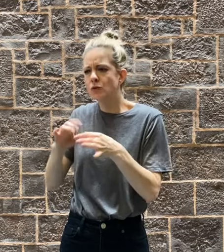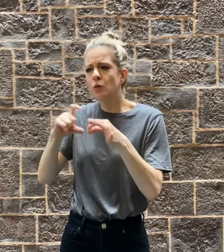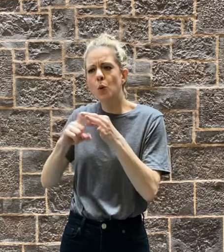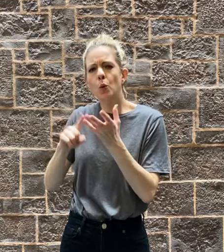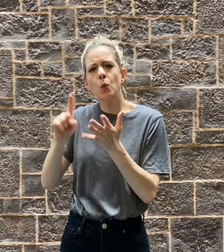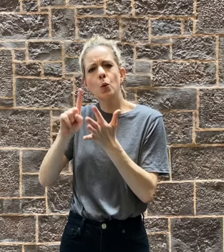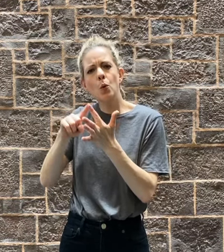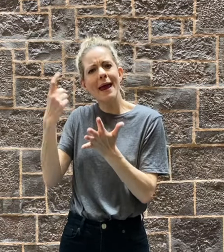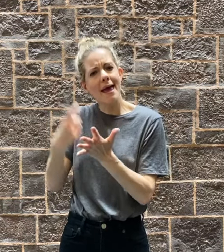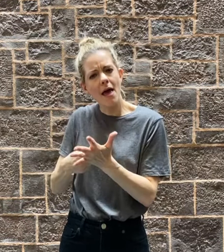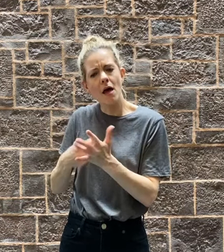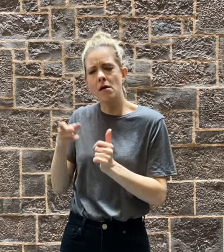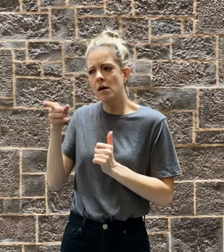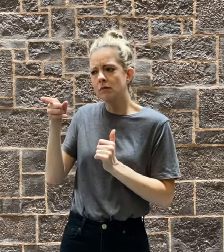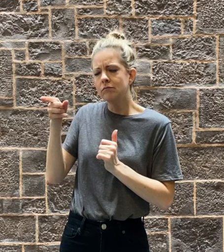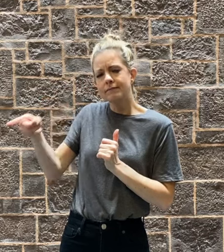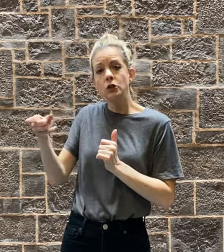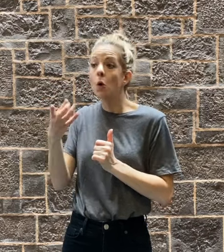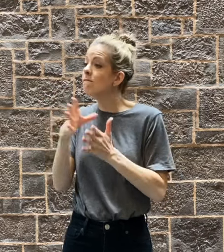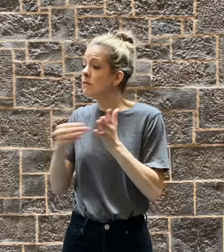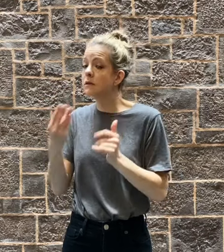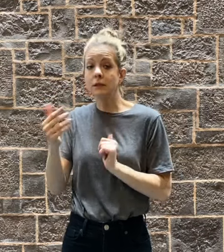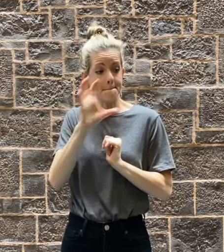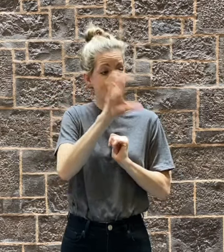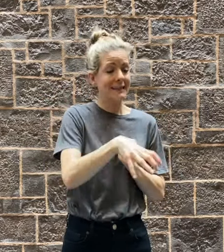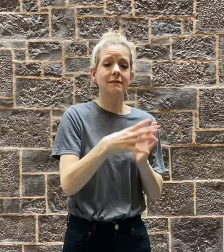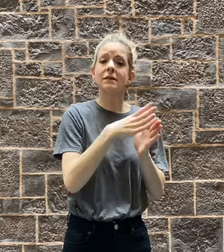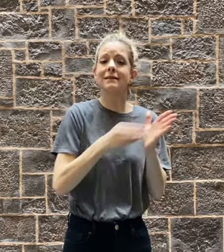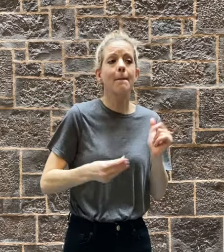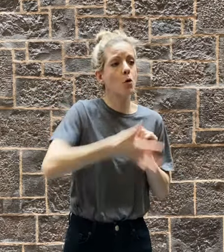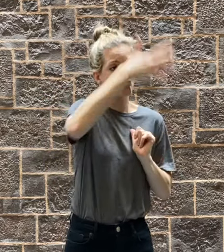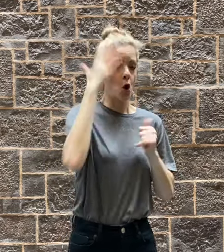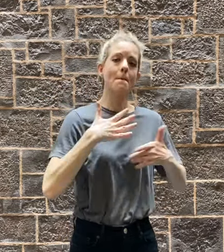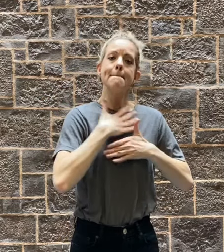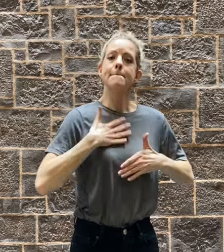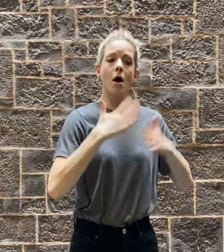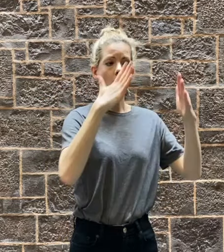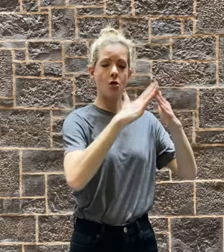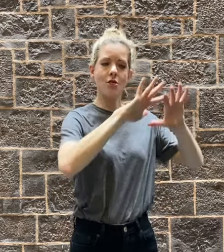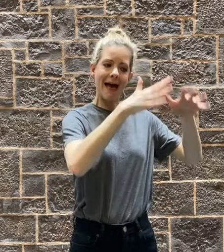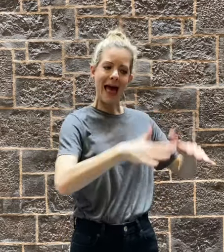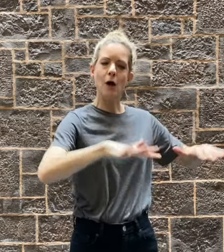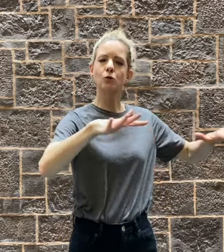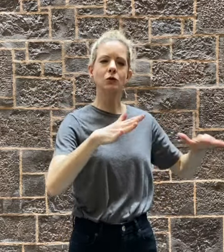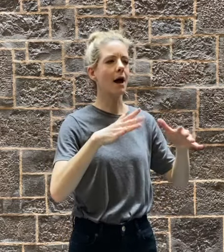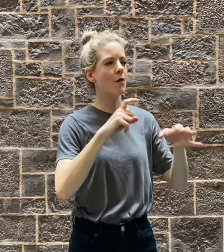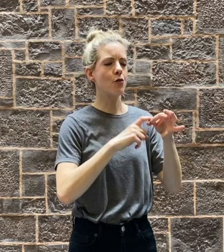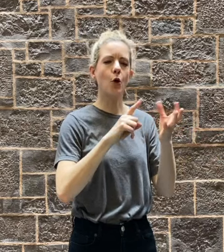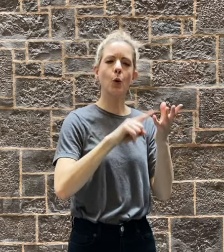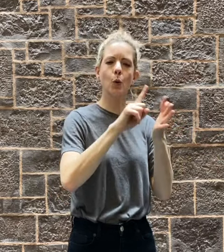Some places he collected were like Roman bathhouses, and I think he was interested in the potential like queer subtexts of places like that, maybe centurions kind